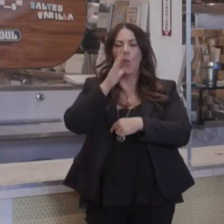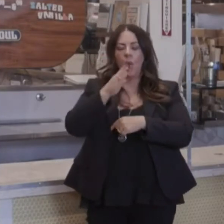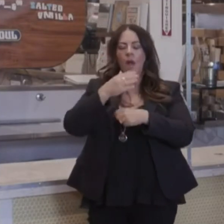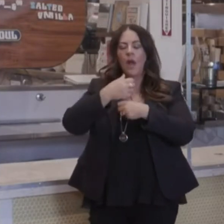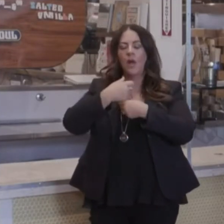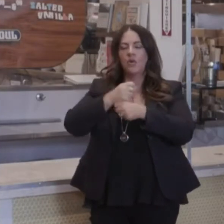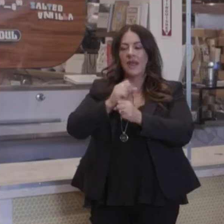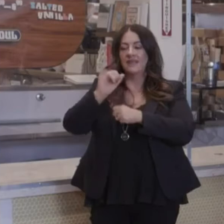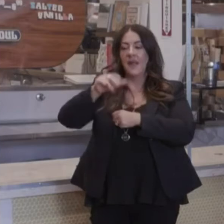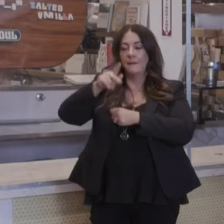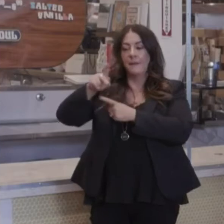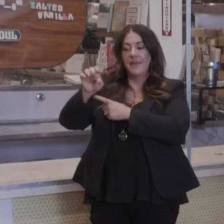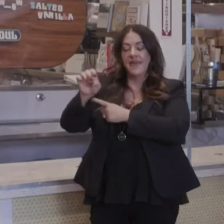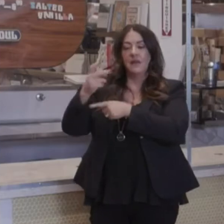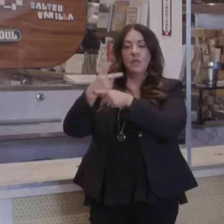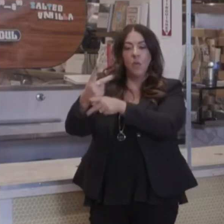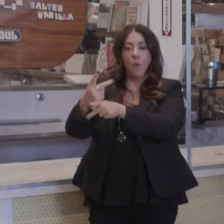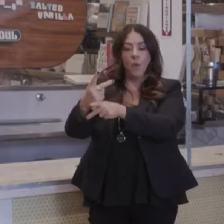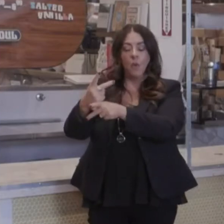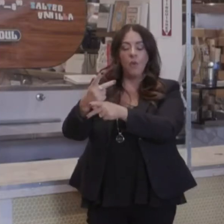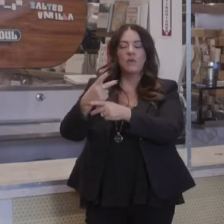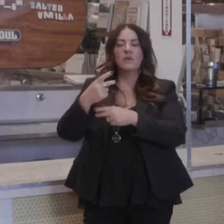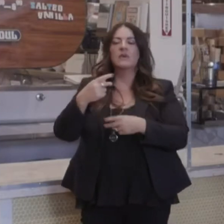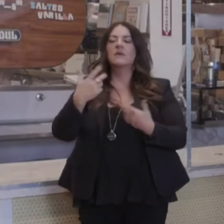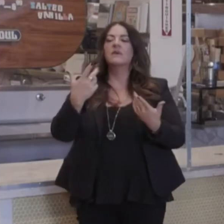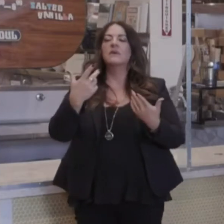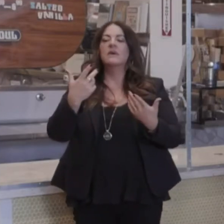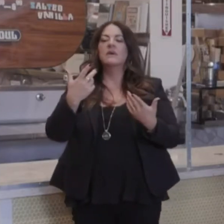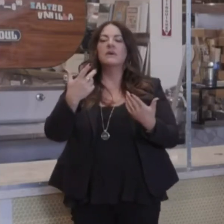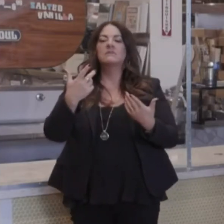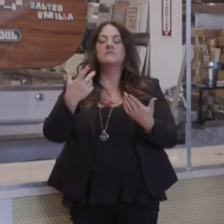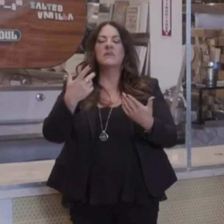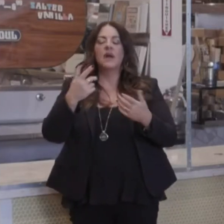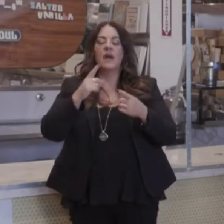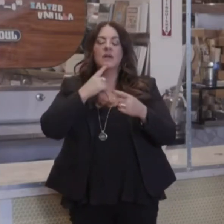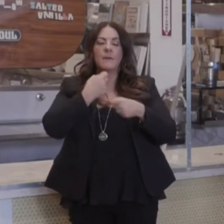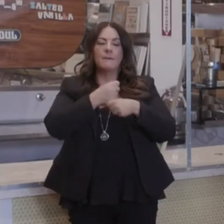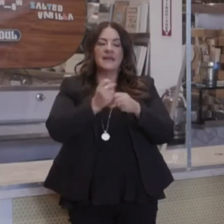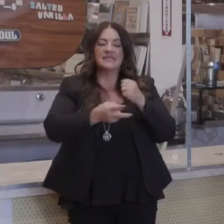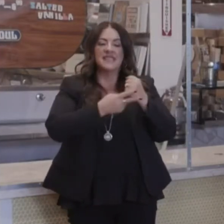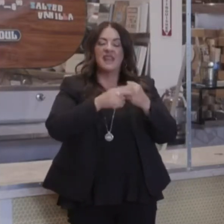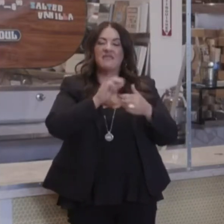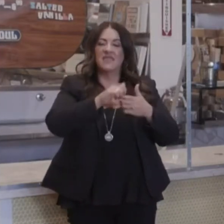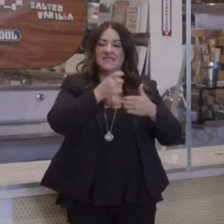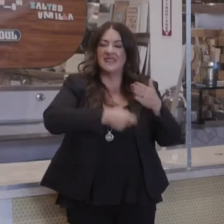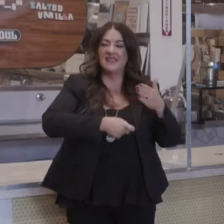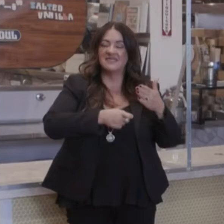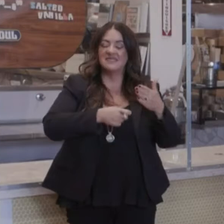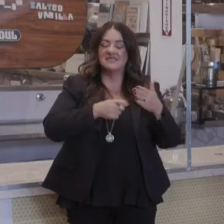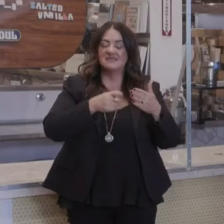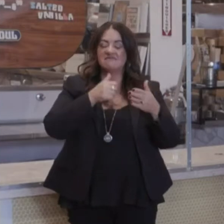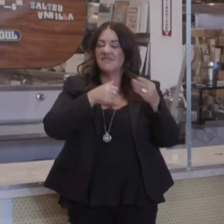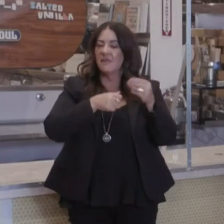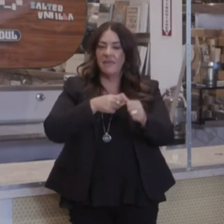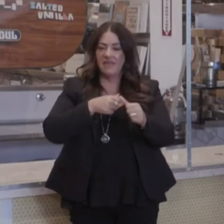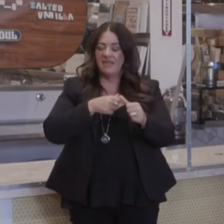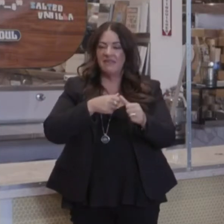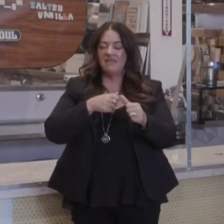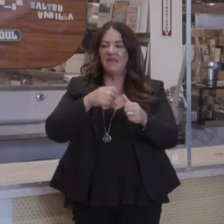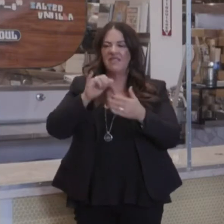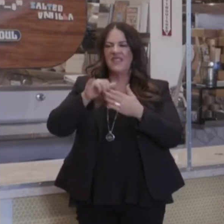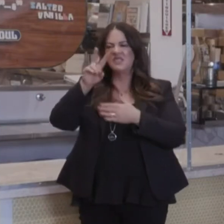PPP loans, not only to the state, or rather state taxes and making exemptions, but on expenses. And that's about a